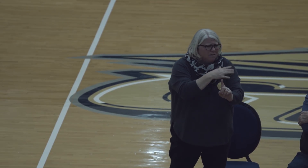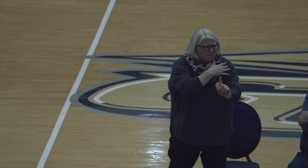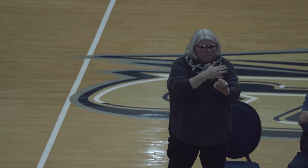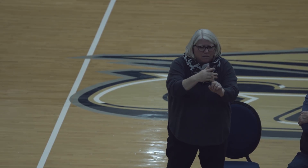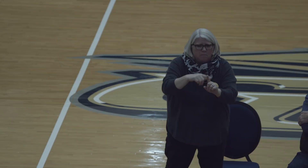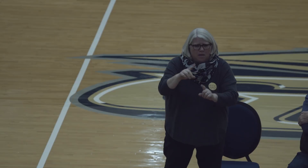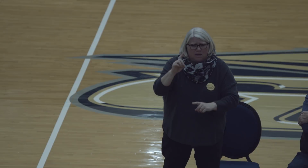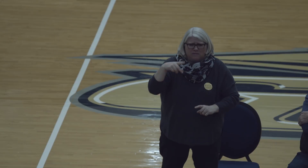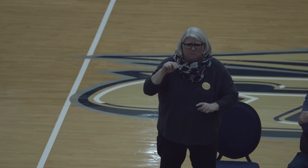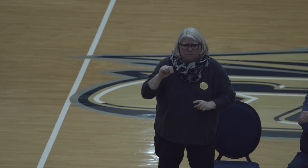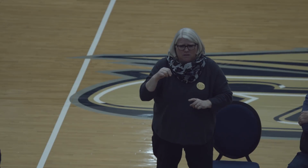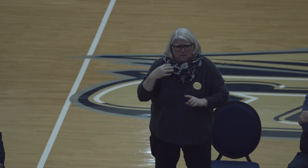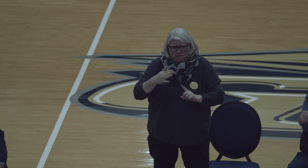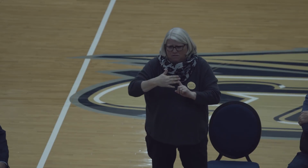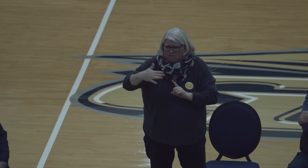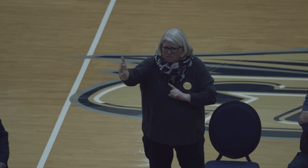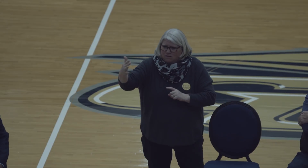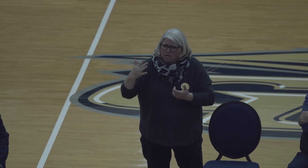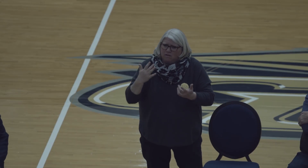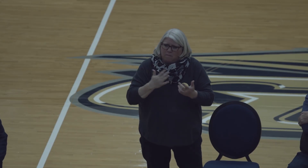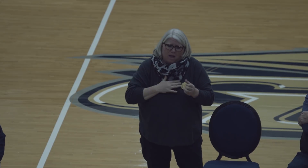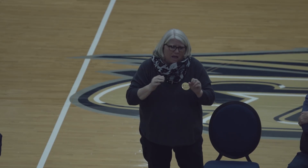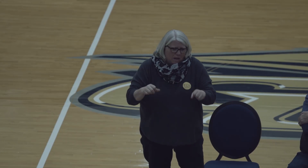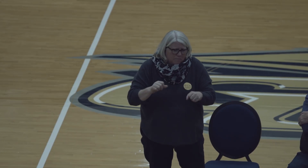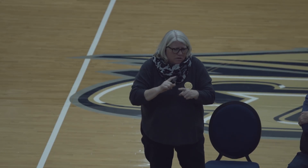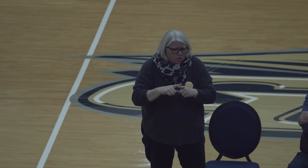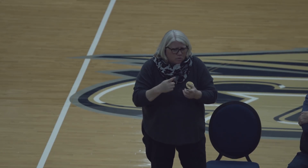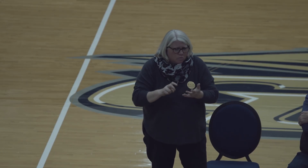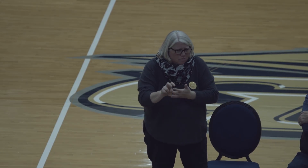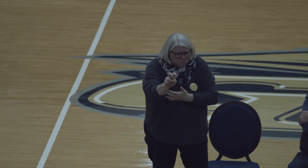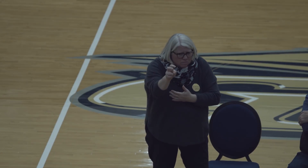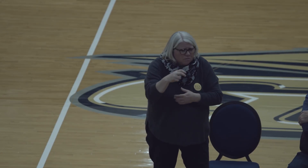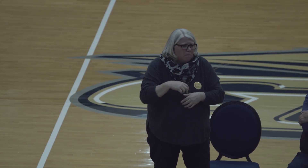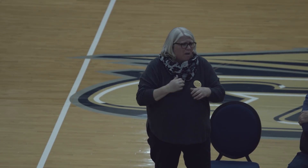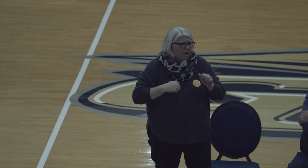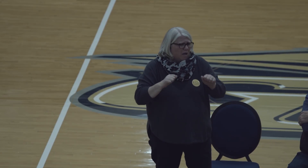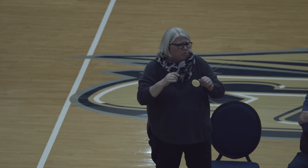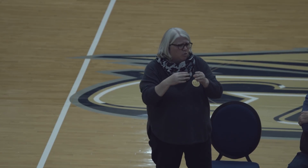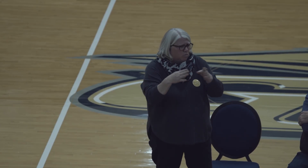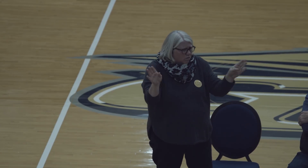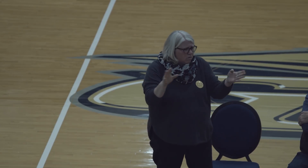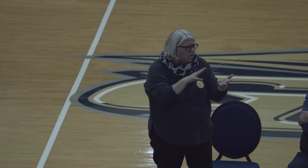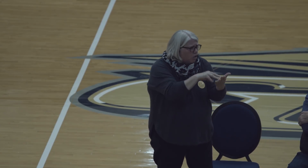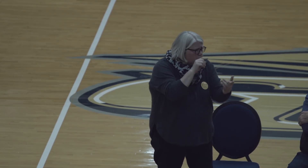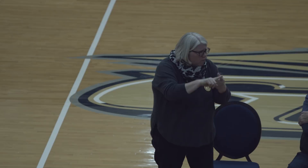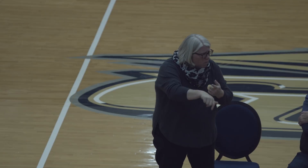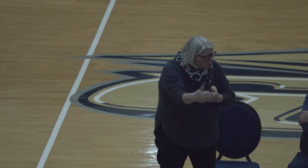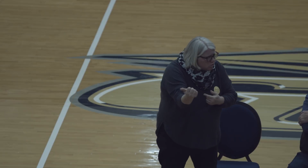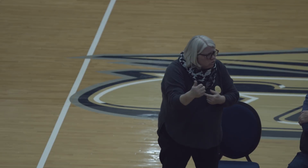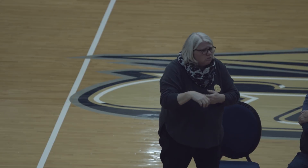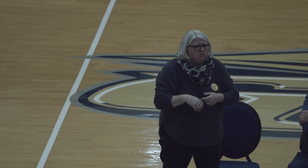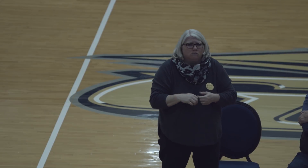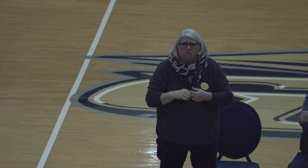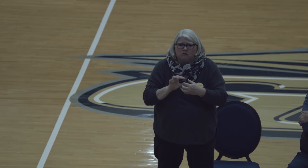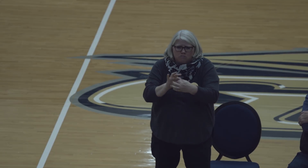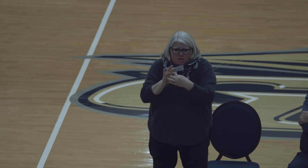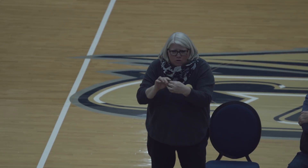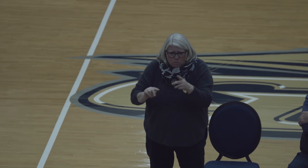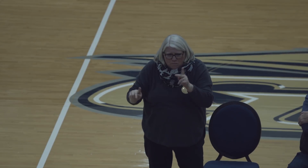privileged and honored to have been part of DPN. DPN has changed the landscape ever after. It's changed my own career path, my ability to